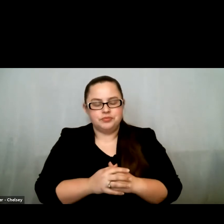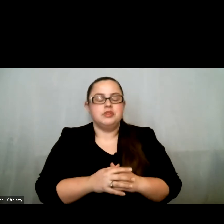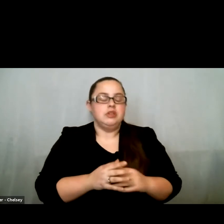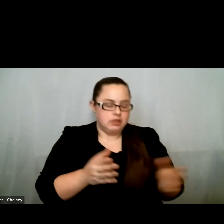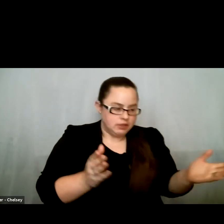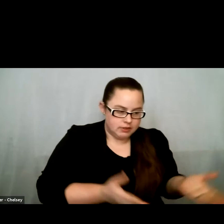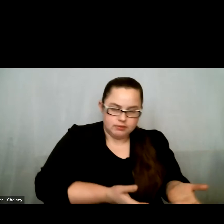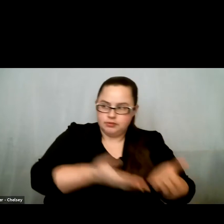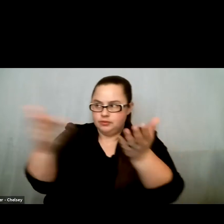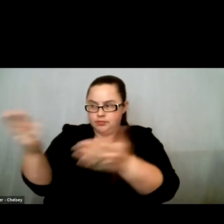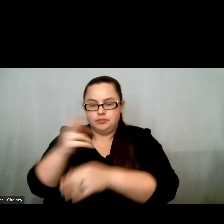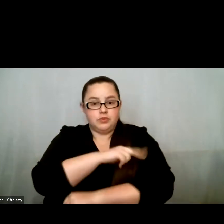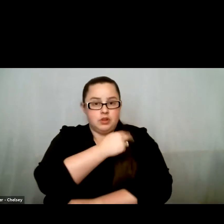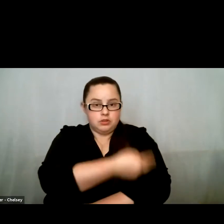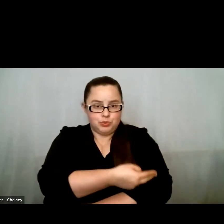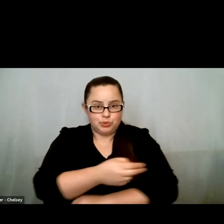hospital.